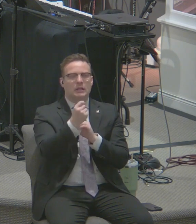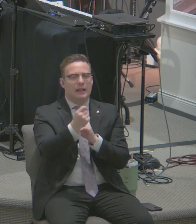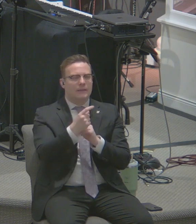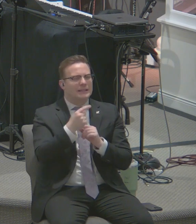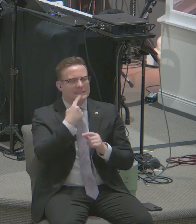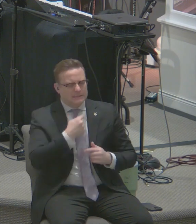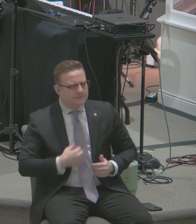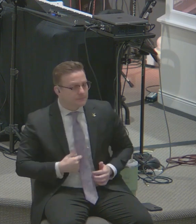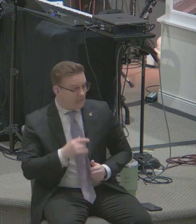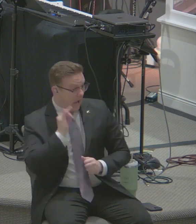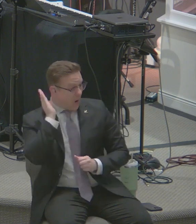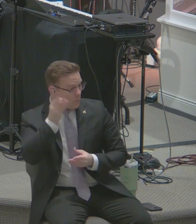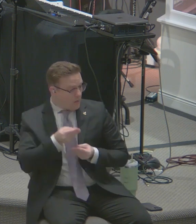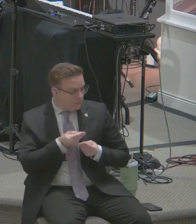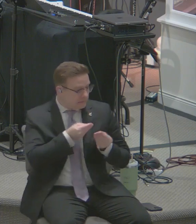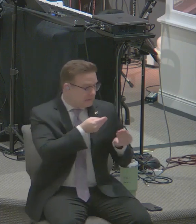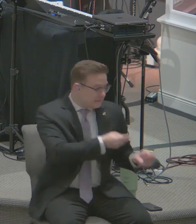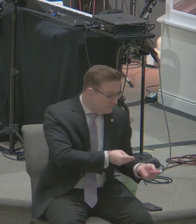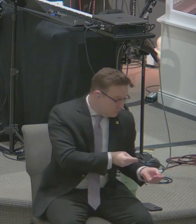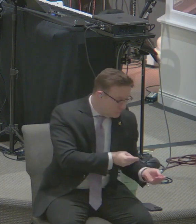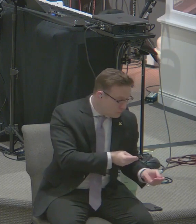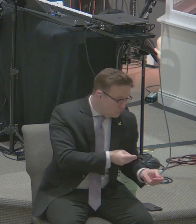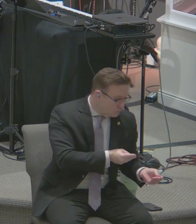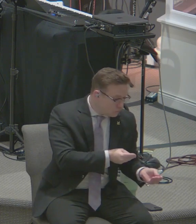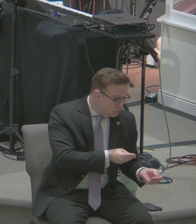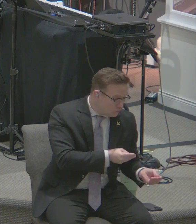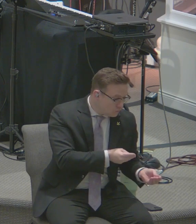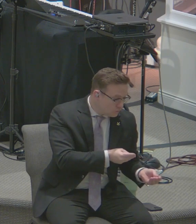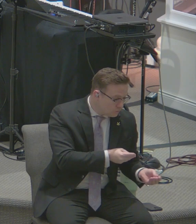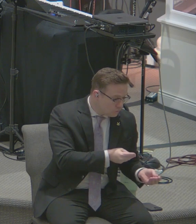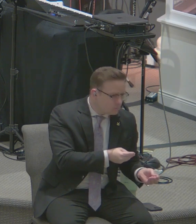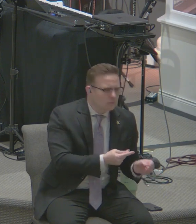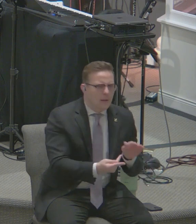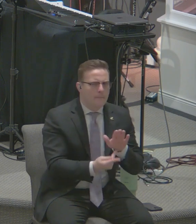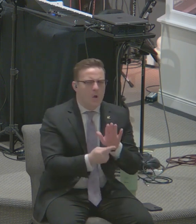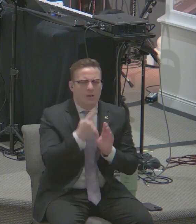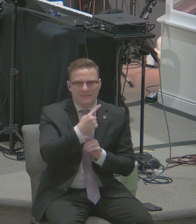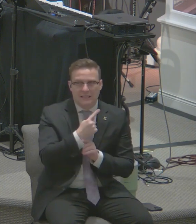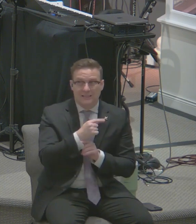you." Paul said, "And he gave."